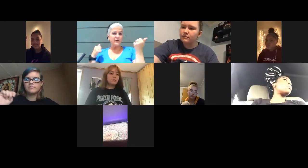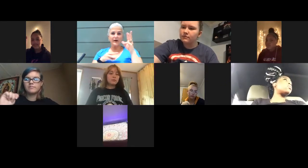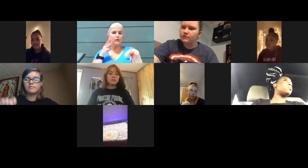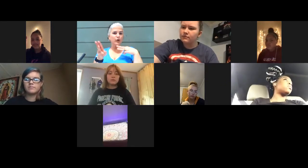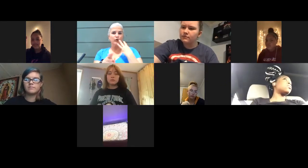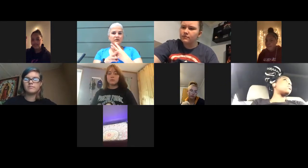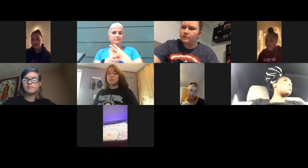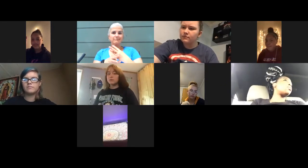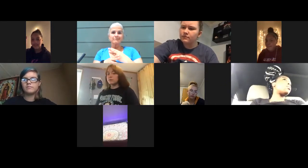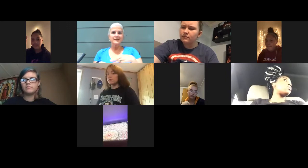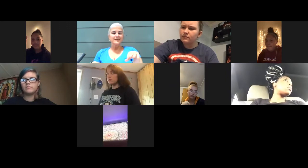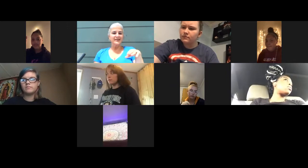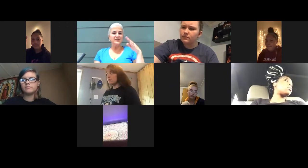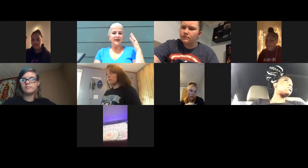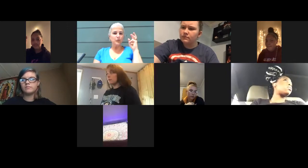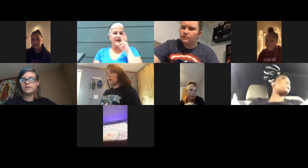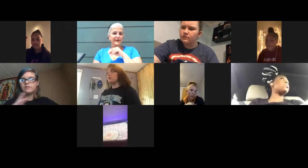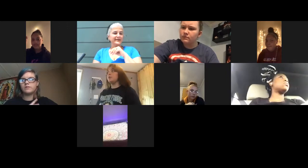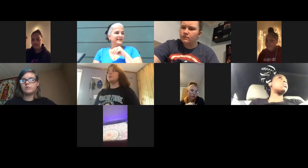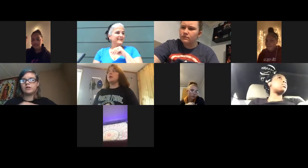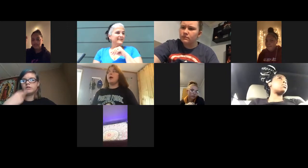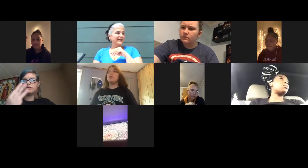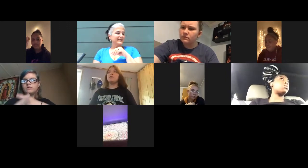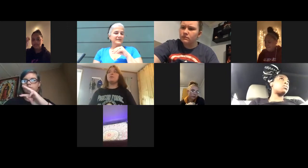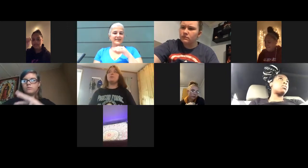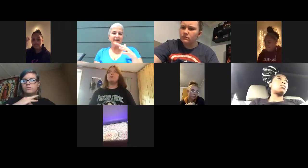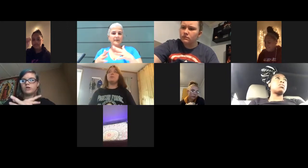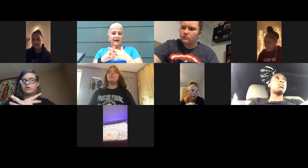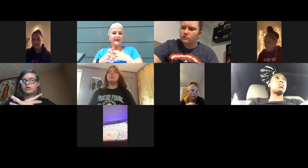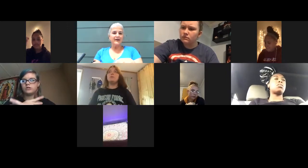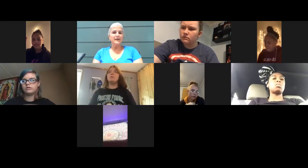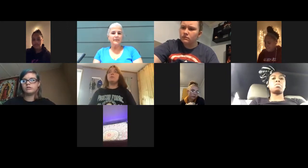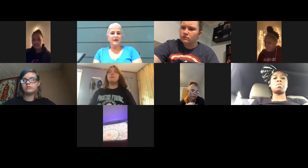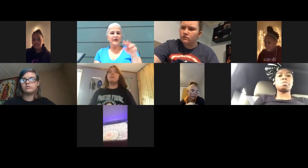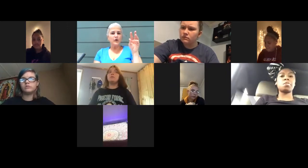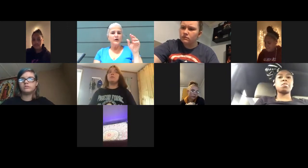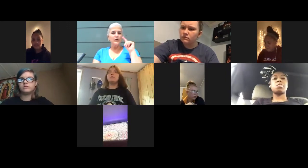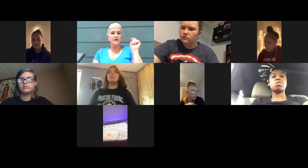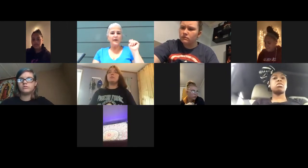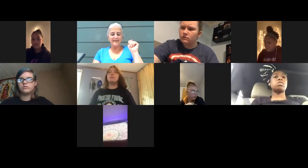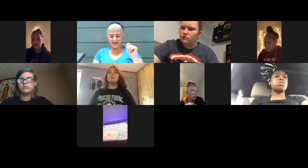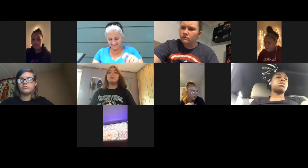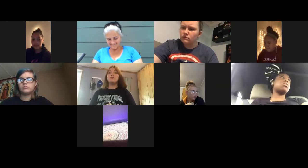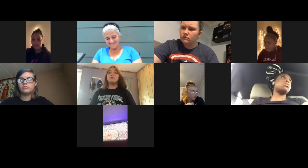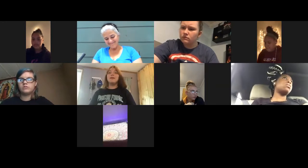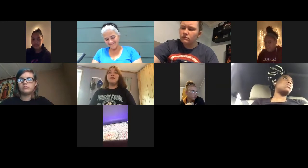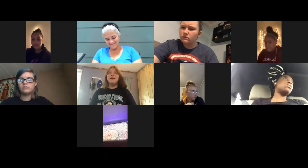acceptable everywhere in the world. It just sounds weird to say in America, but I'm like, where your